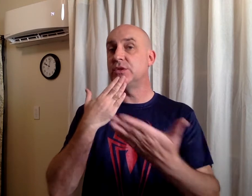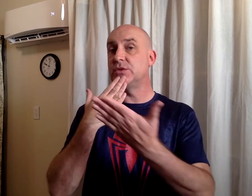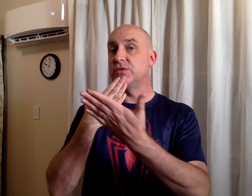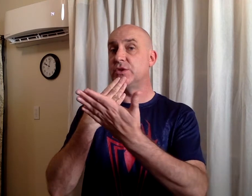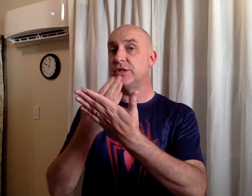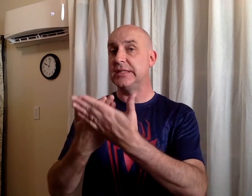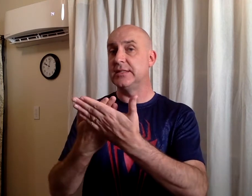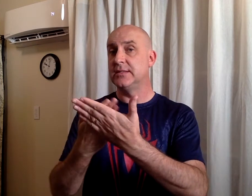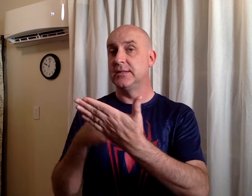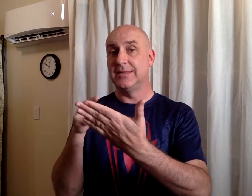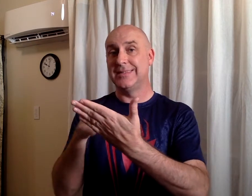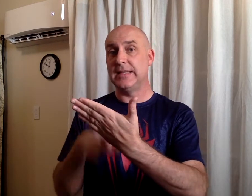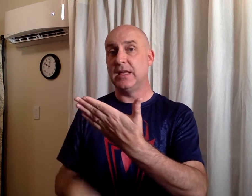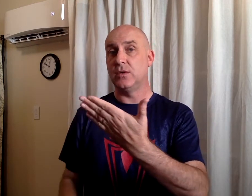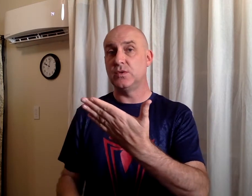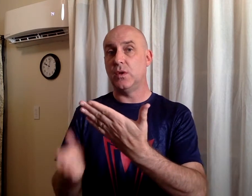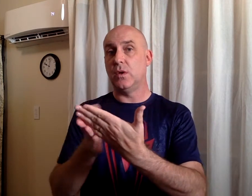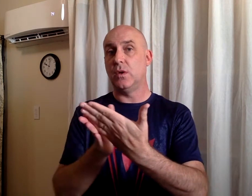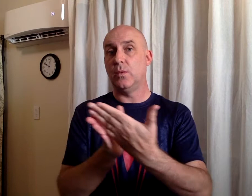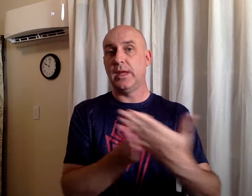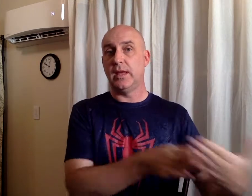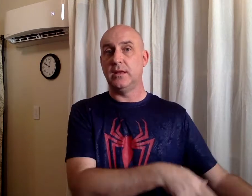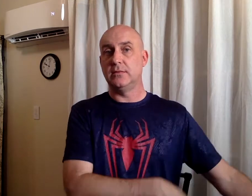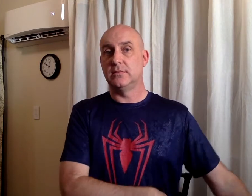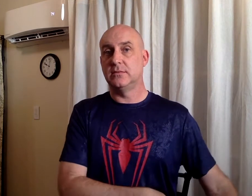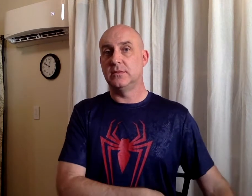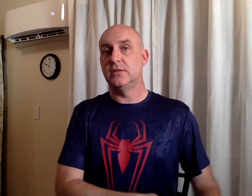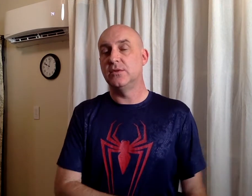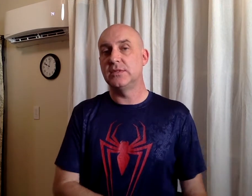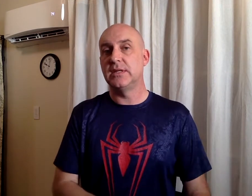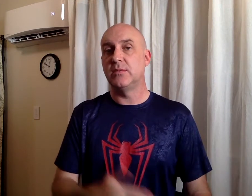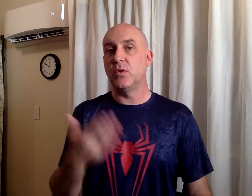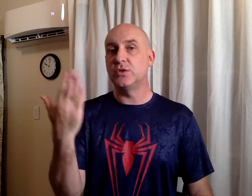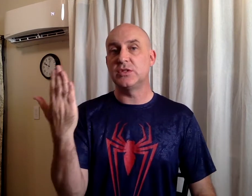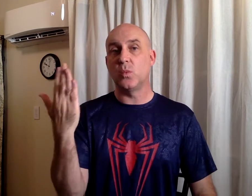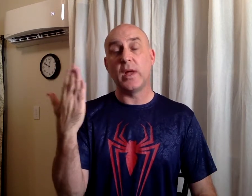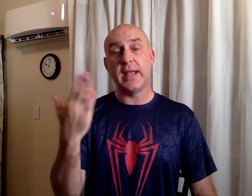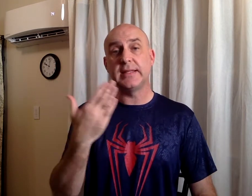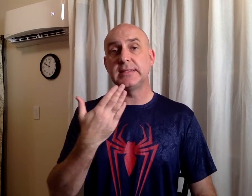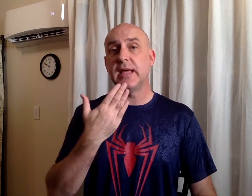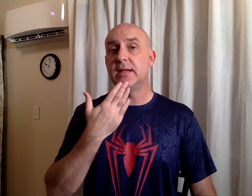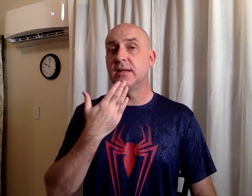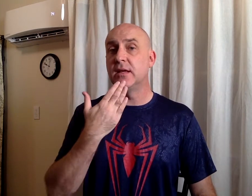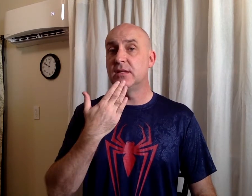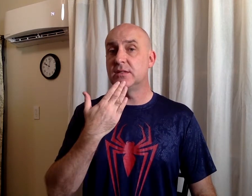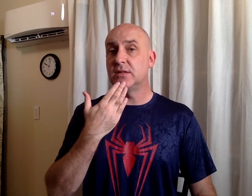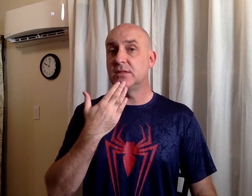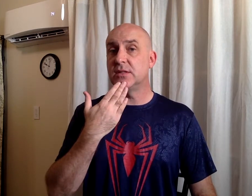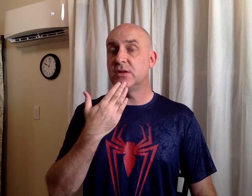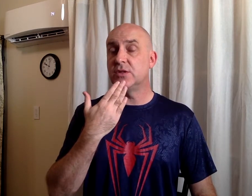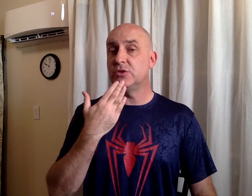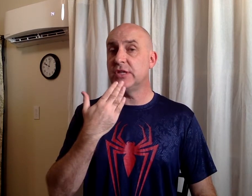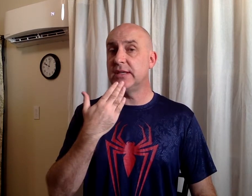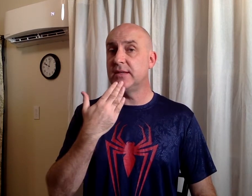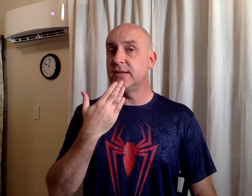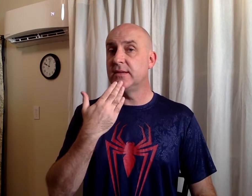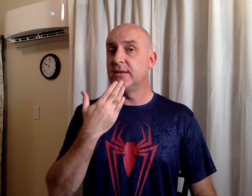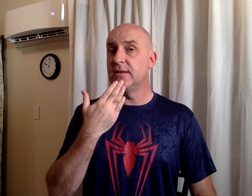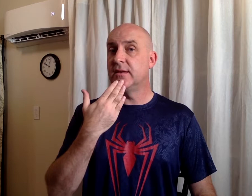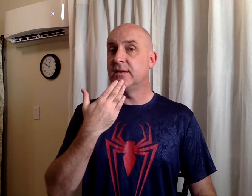use for good. This hand goes away. You don't use it anymore. Just one-handed sign. Starts here on your chin,